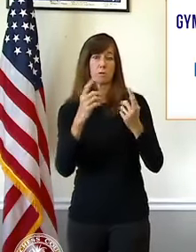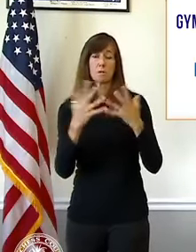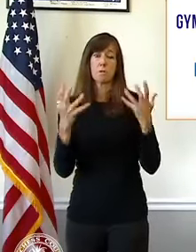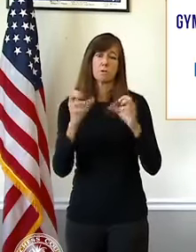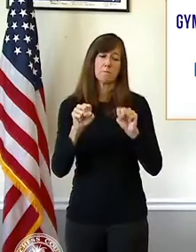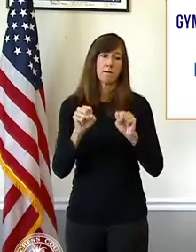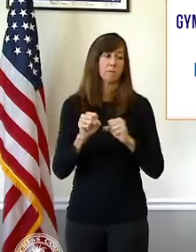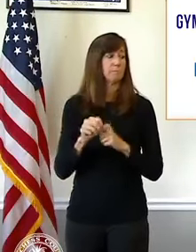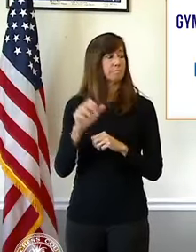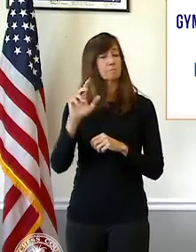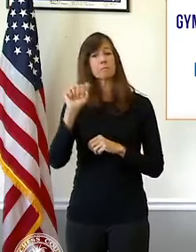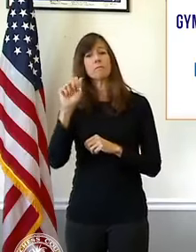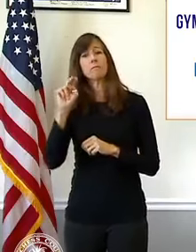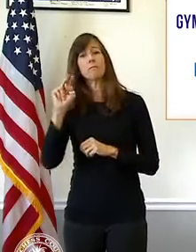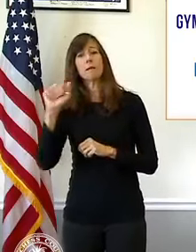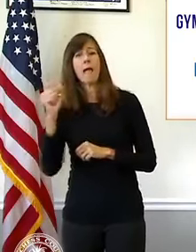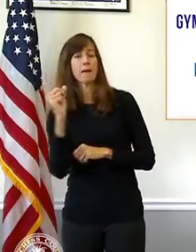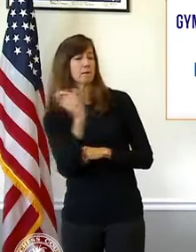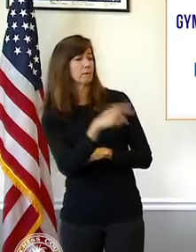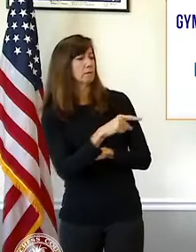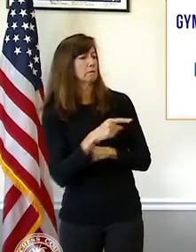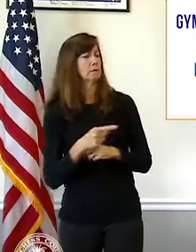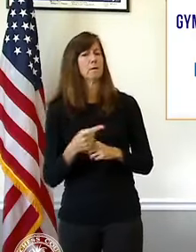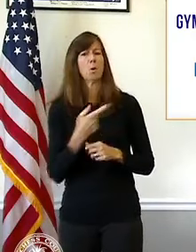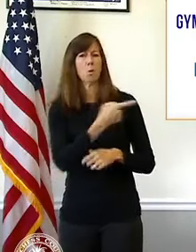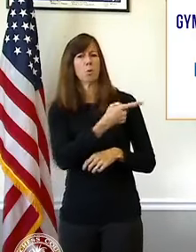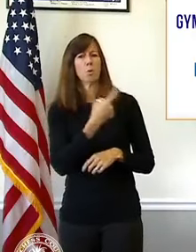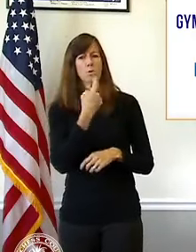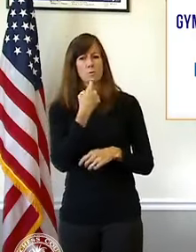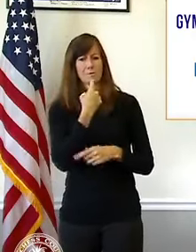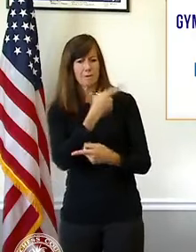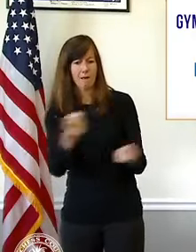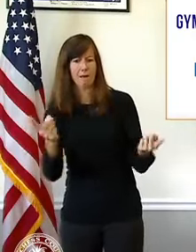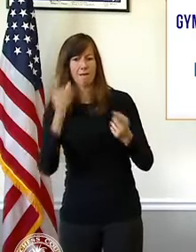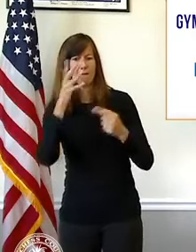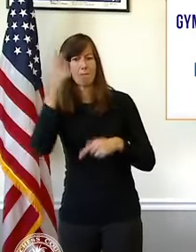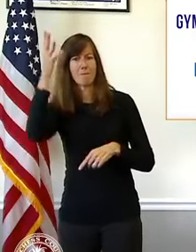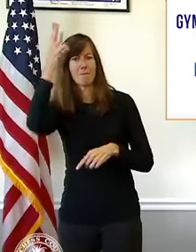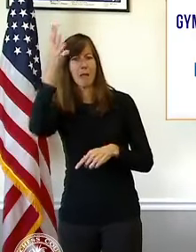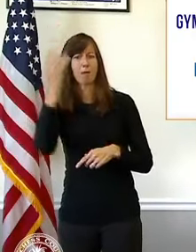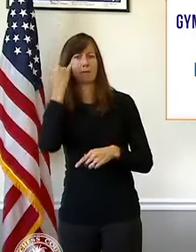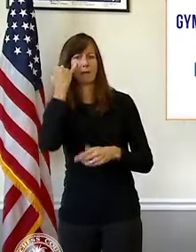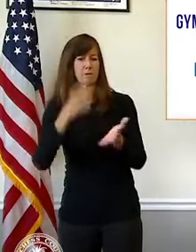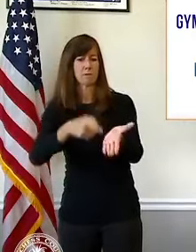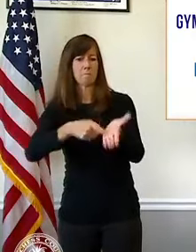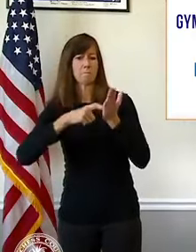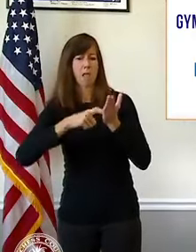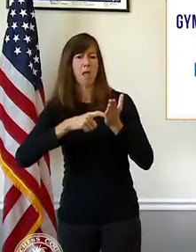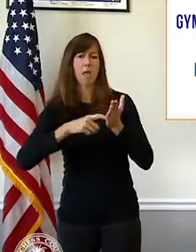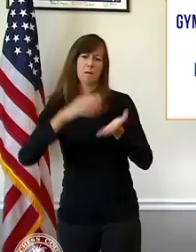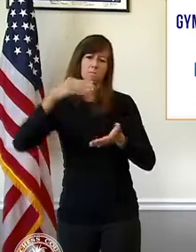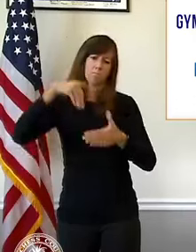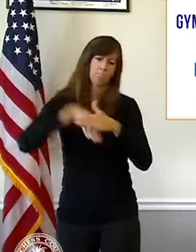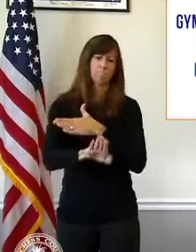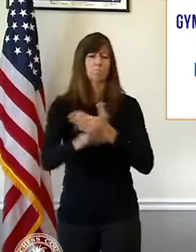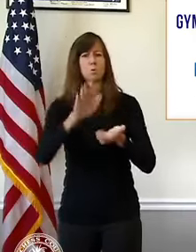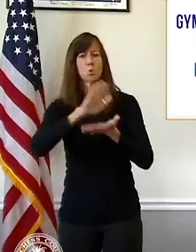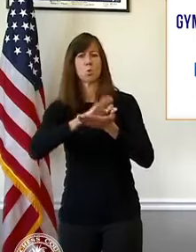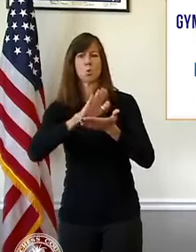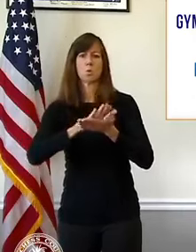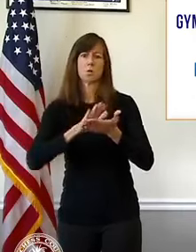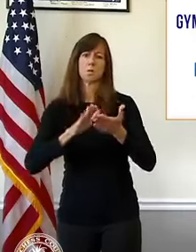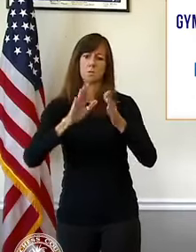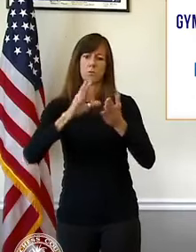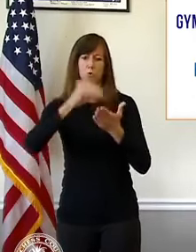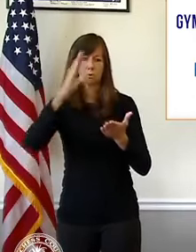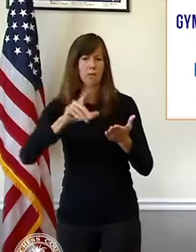Anna, what do you say to the parents who demand full-time in-person school 5 days per week? I say that I feel for